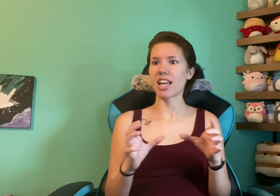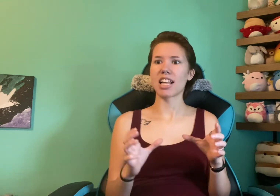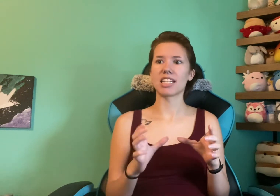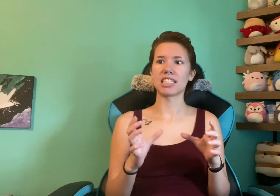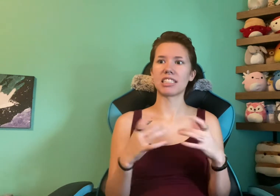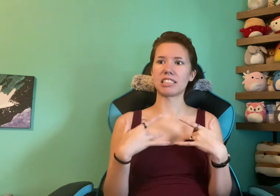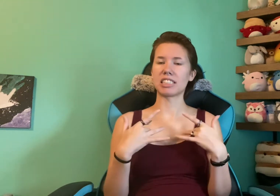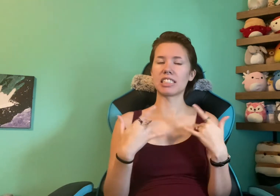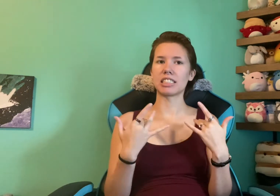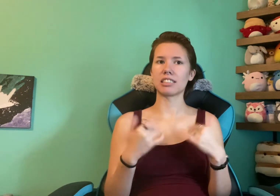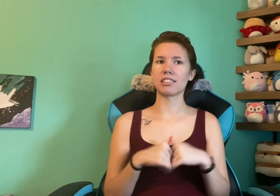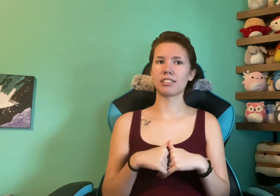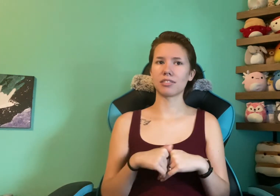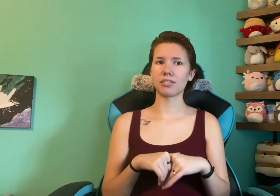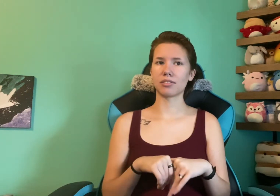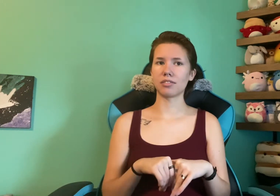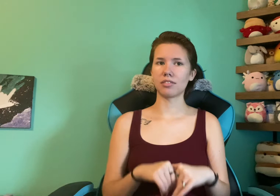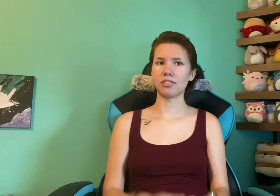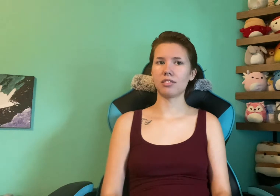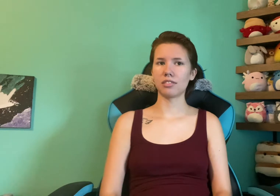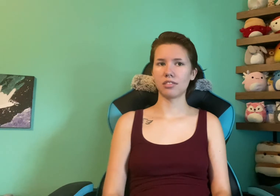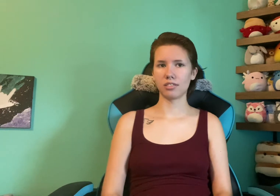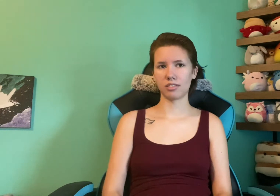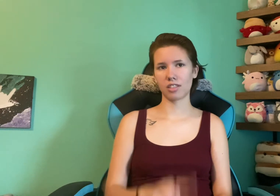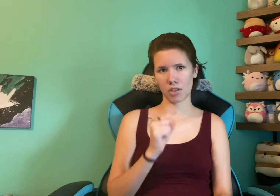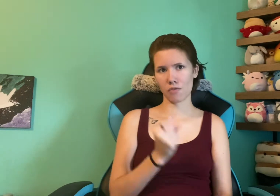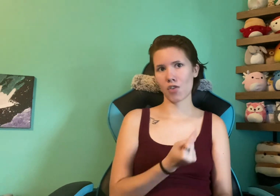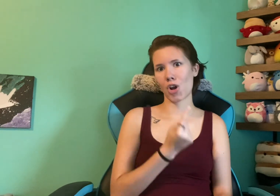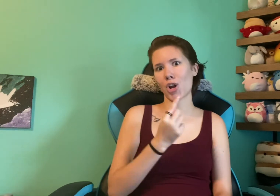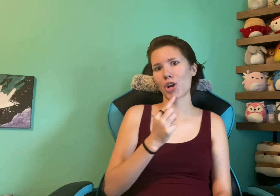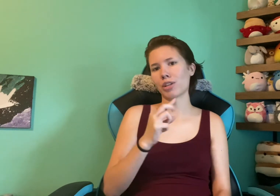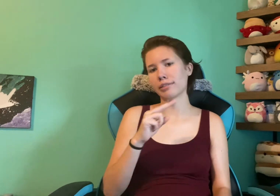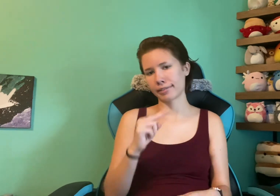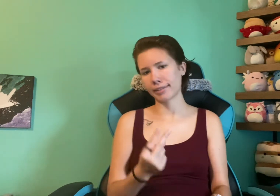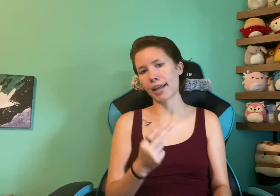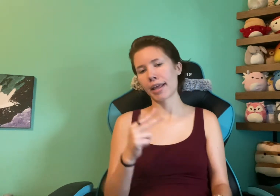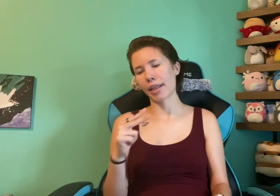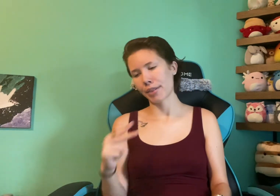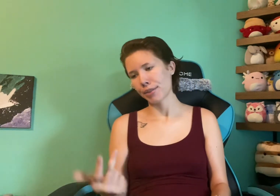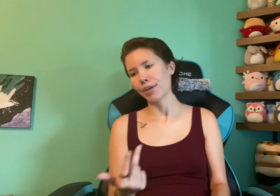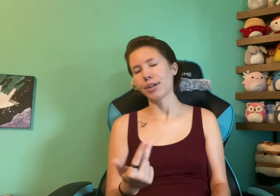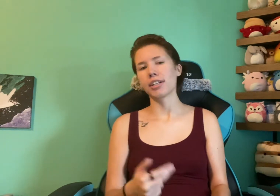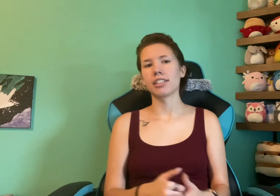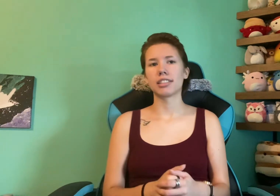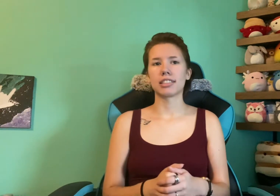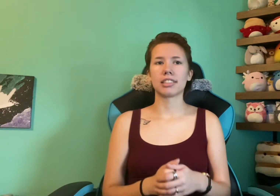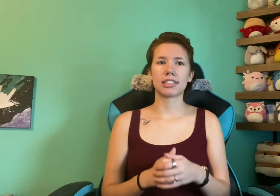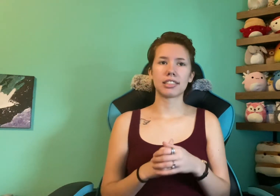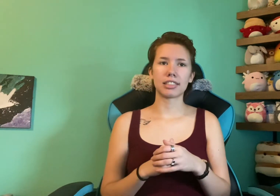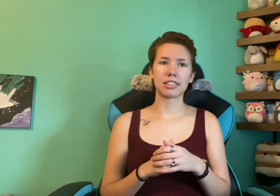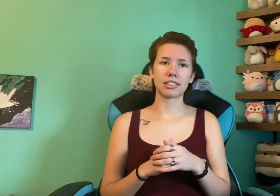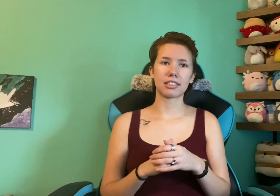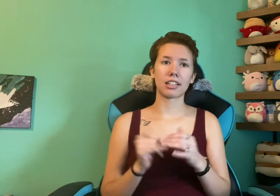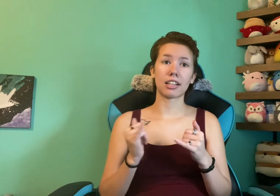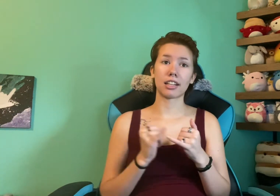process. And you do this first, then second, third. And finally, you might have to specify relationships